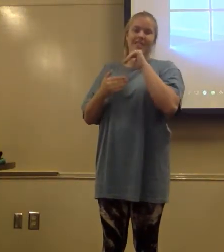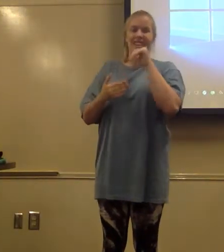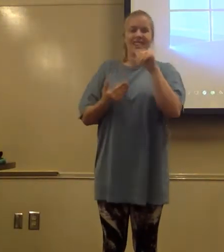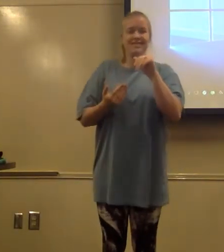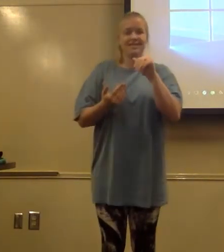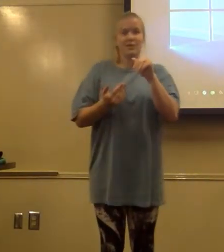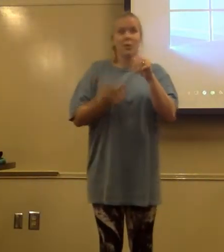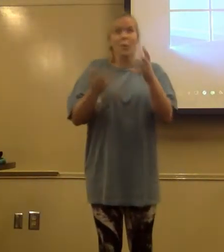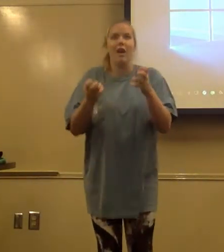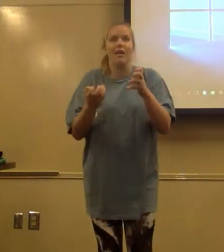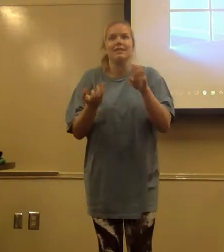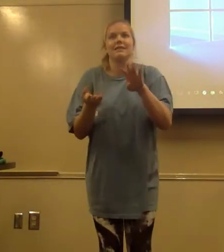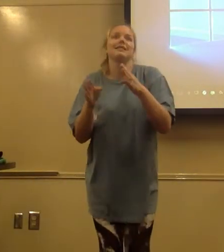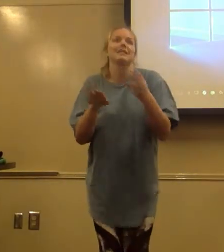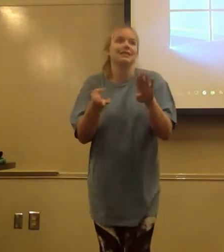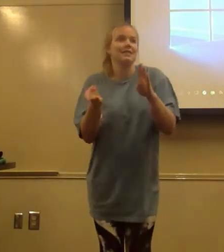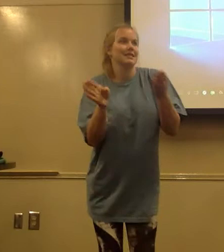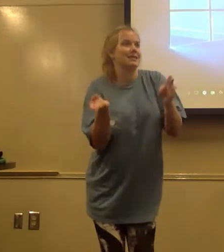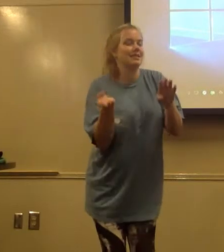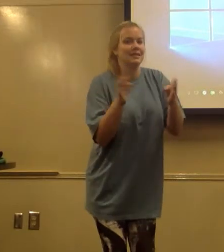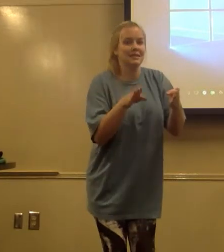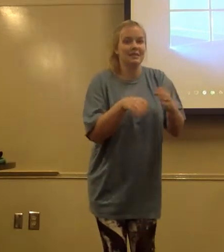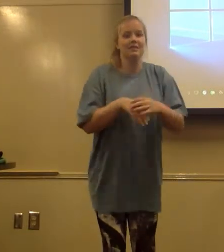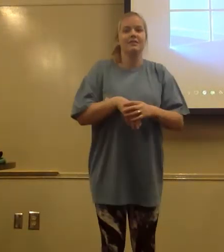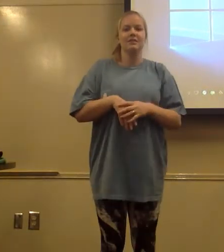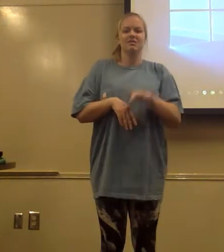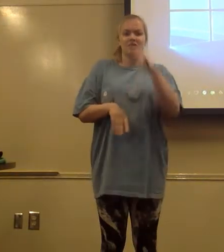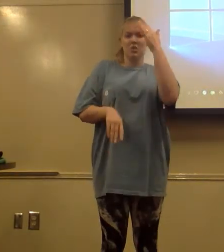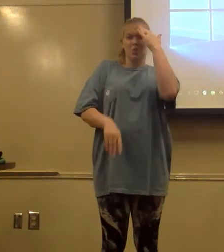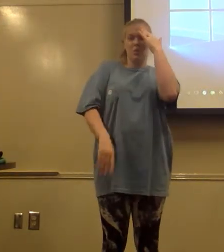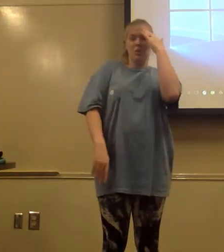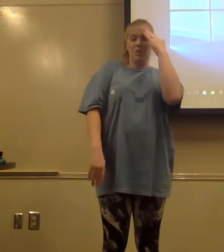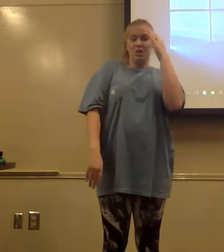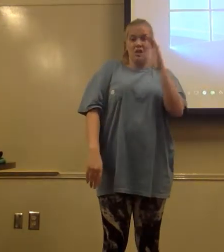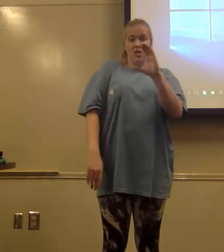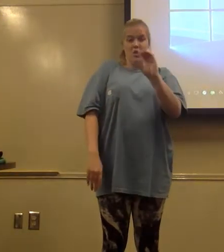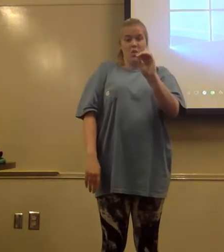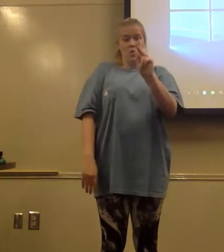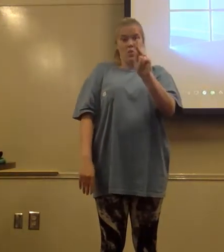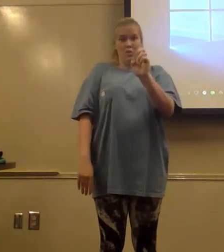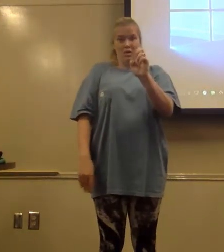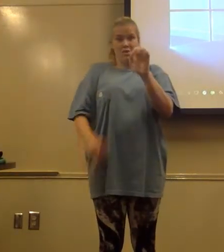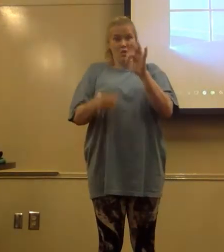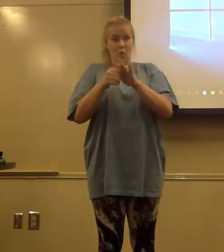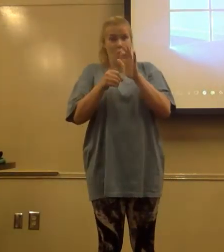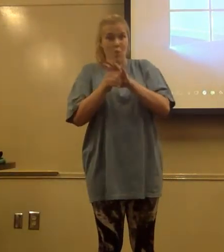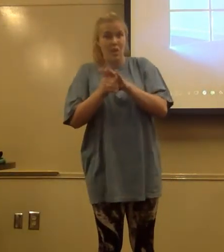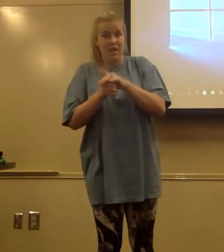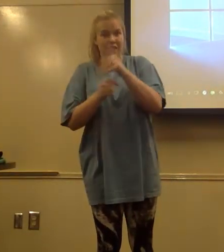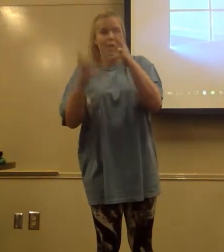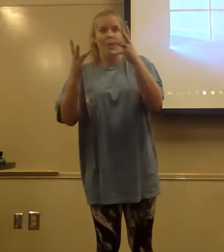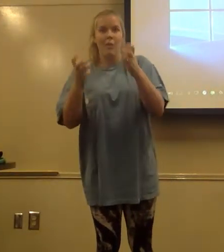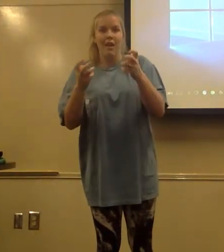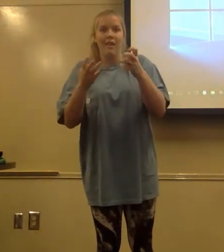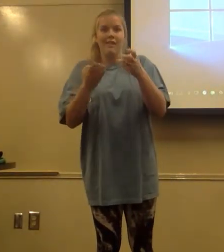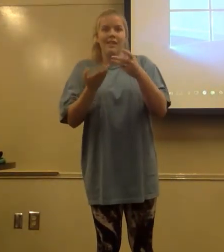right? Coca-Cola executives don't wake up and say, how can we make little kids fat? They say, how can we make money? Well, let's take the cheapest